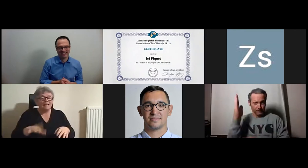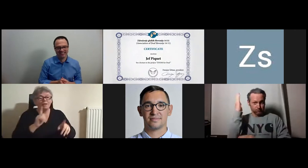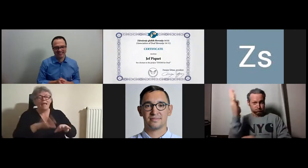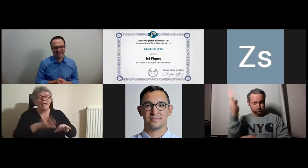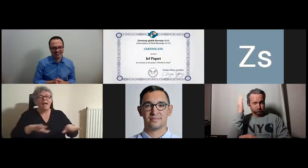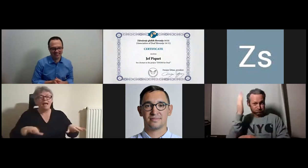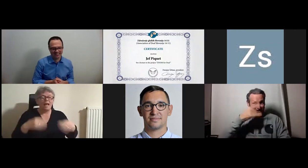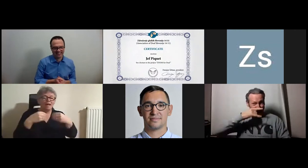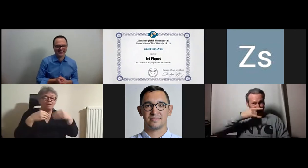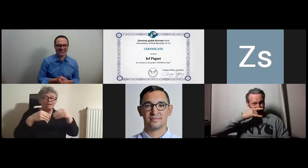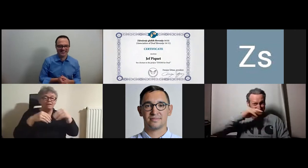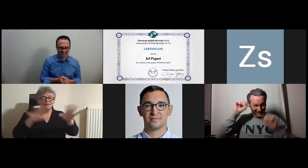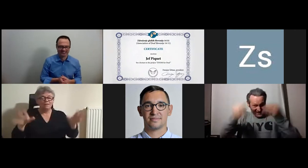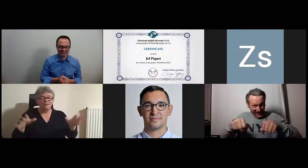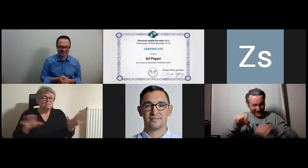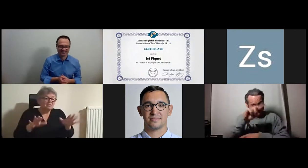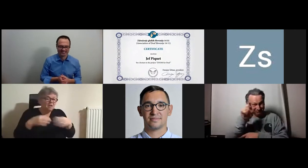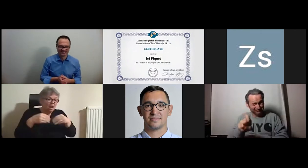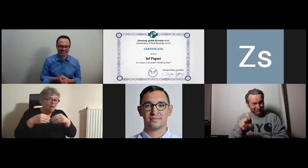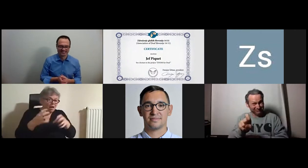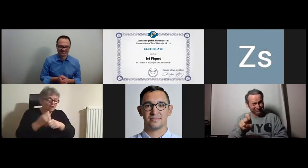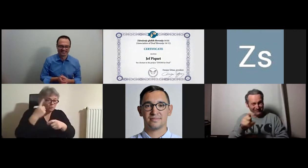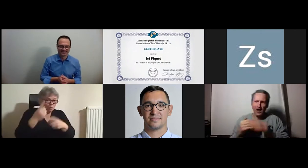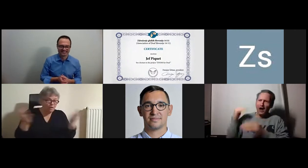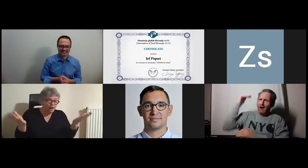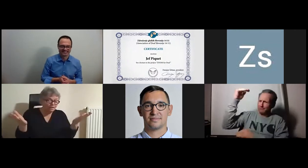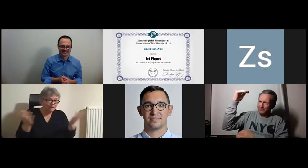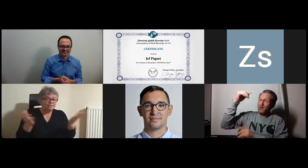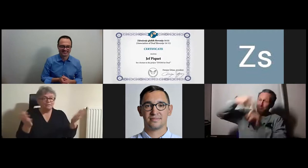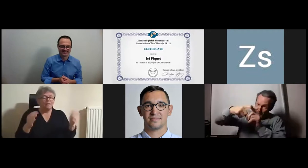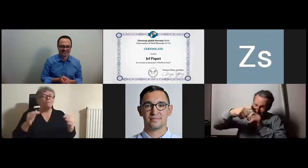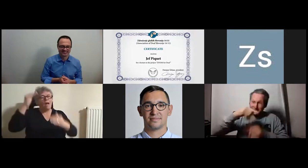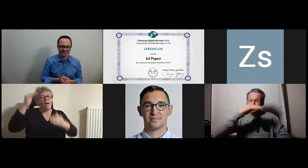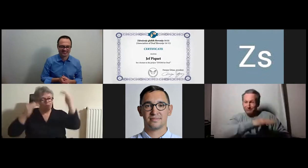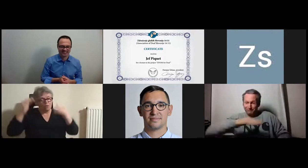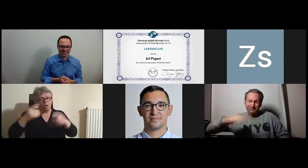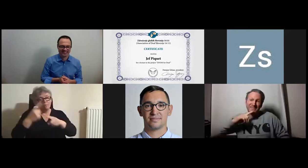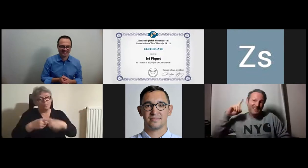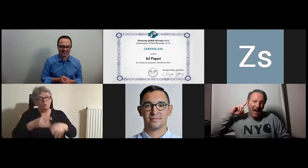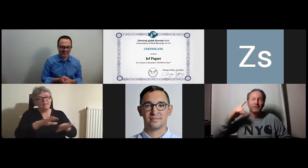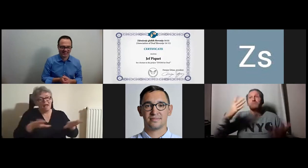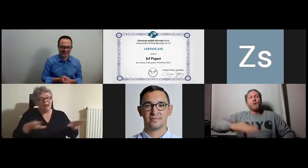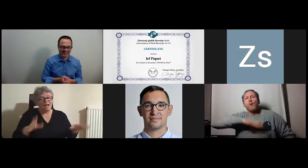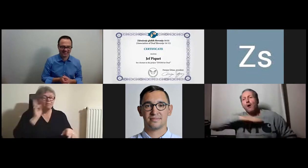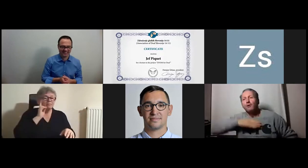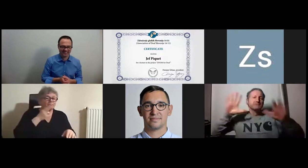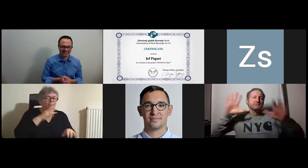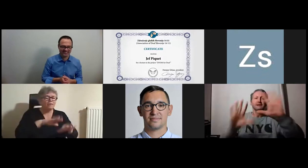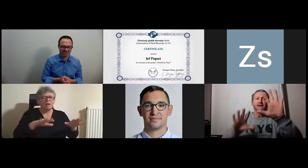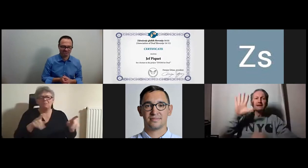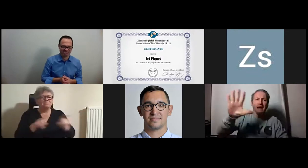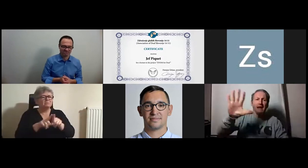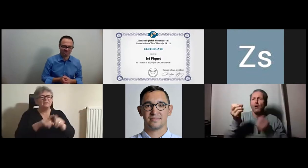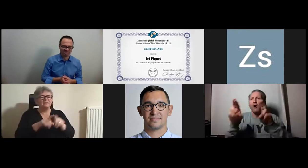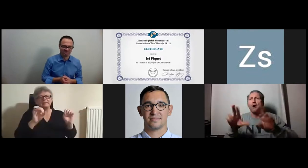But maybe we can have some children as presenters. Let's give them the floor. Let's make sure we give